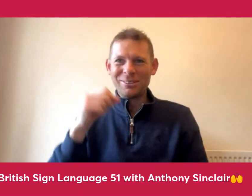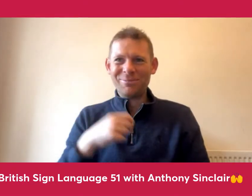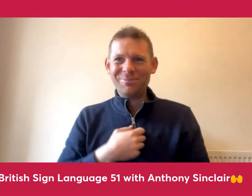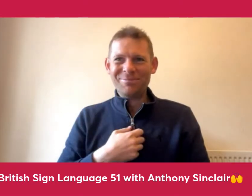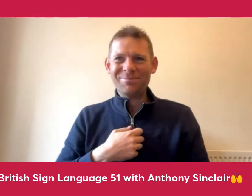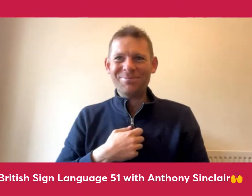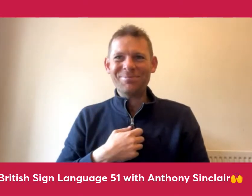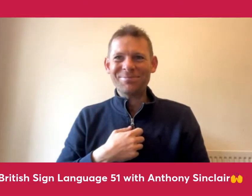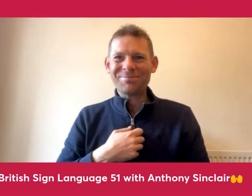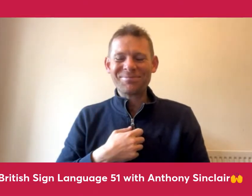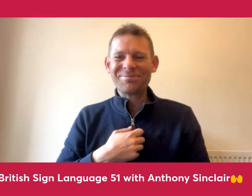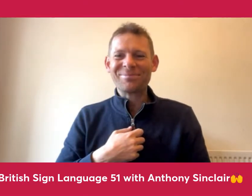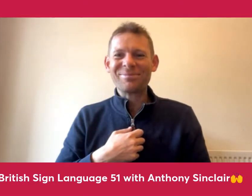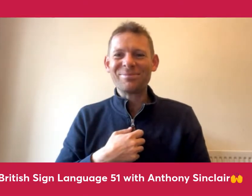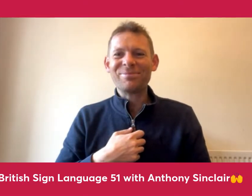I can't actually remember.